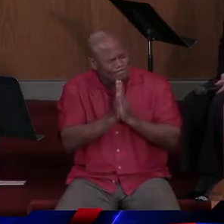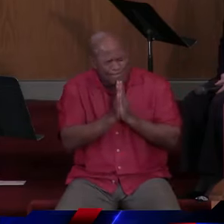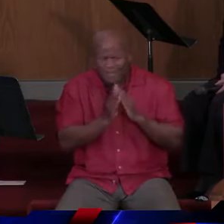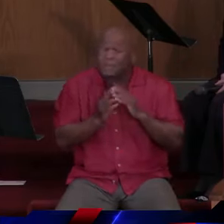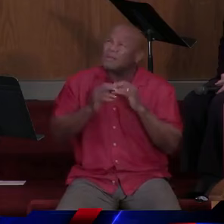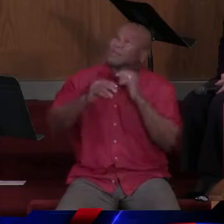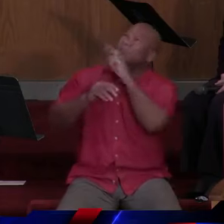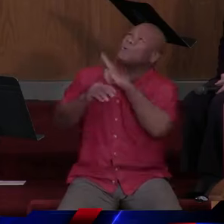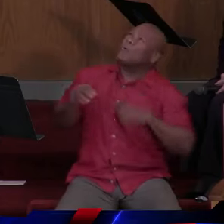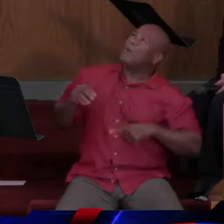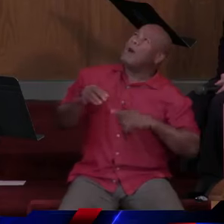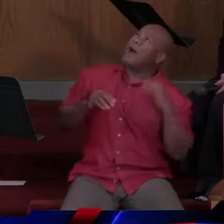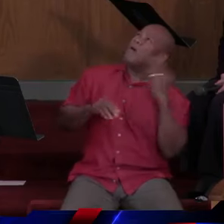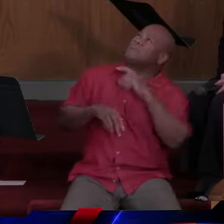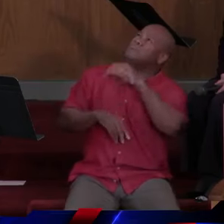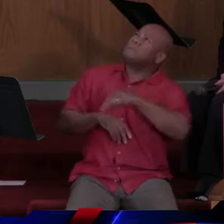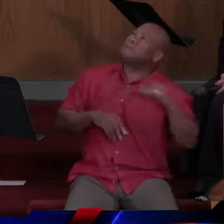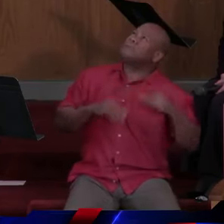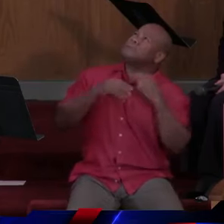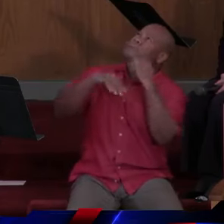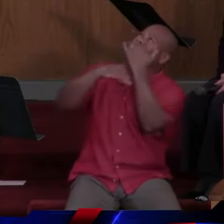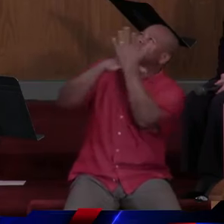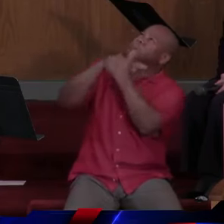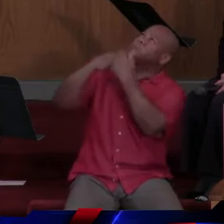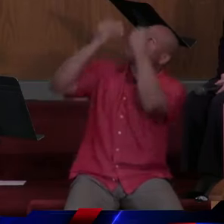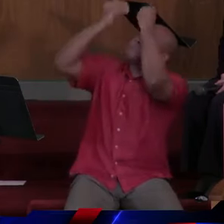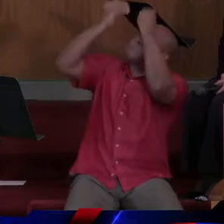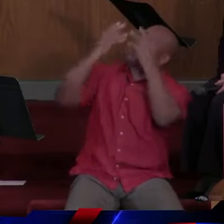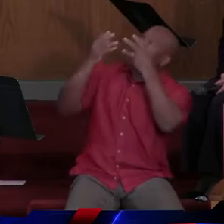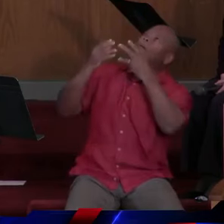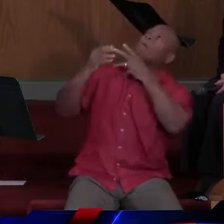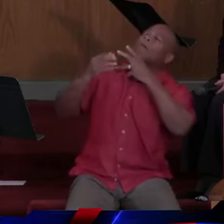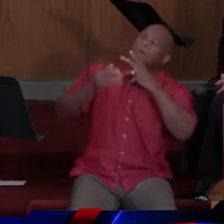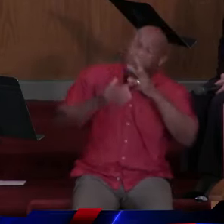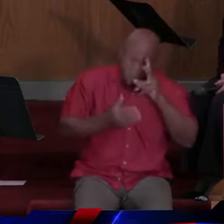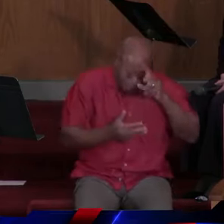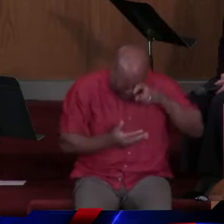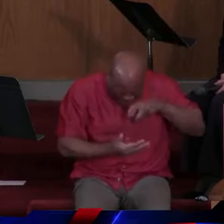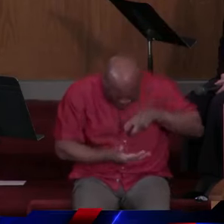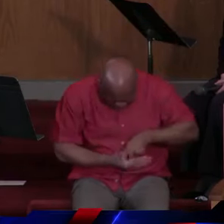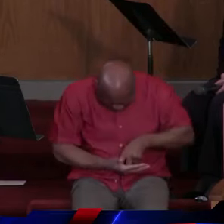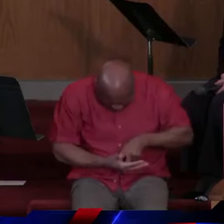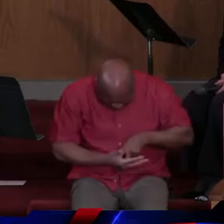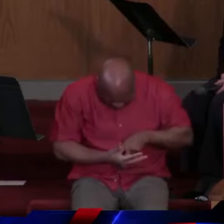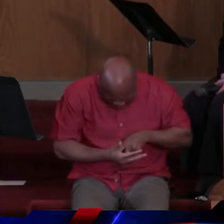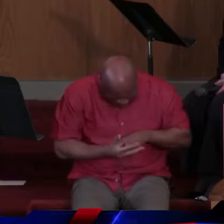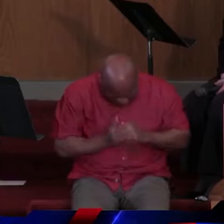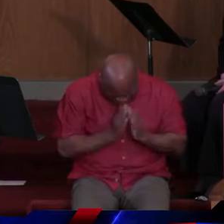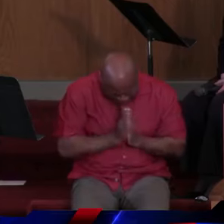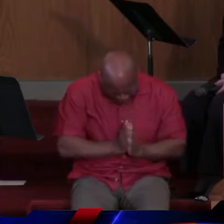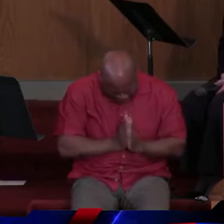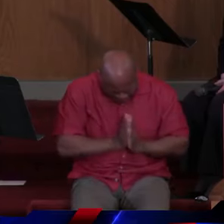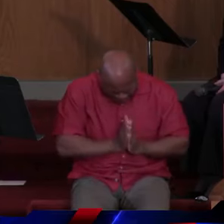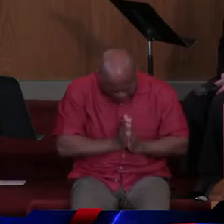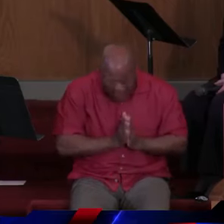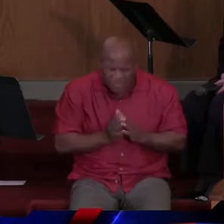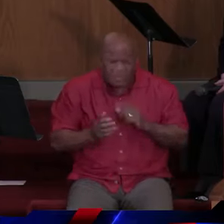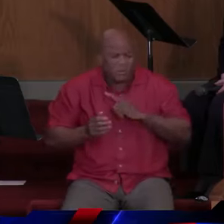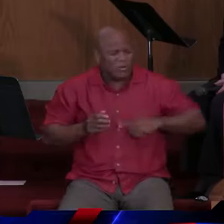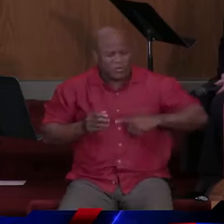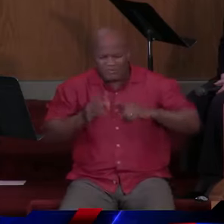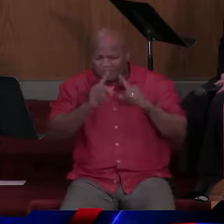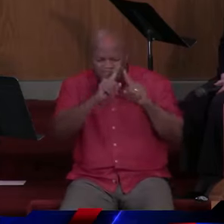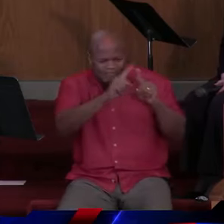knees, God. Call us to our knees, God. We pray, God, for our missionaries, God, not only ours, but the many,